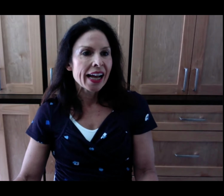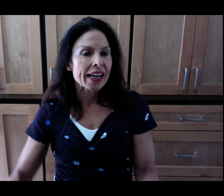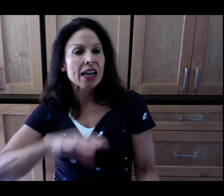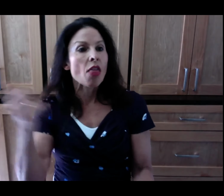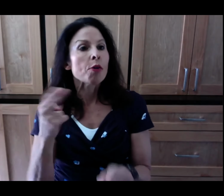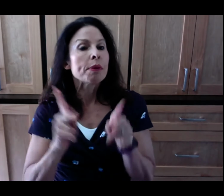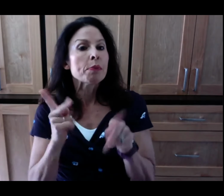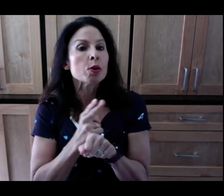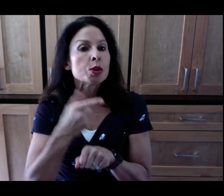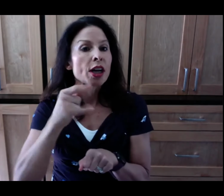Wait.